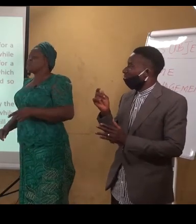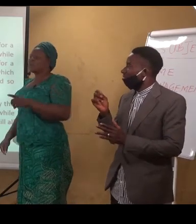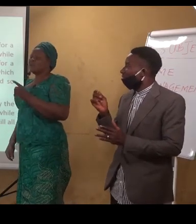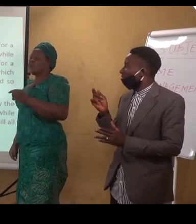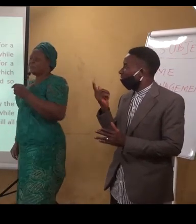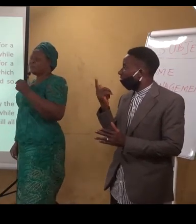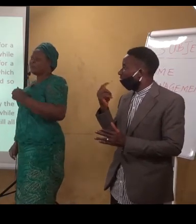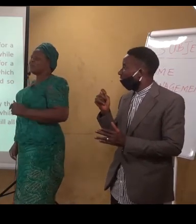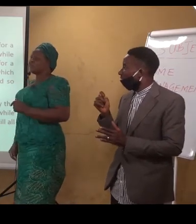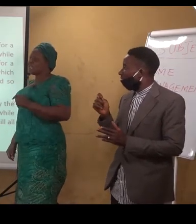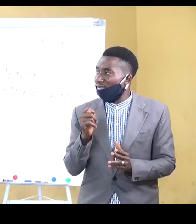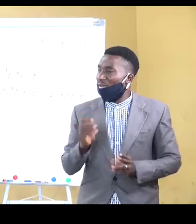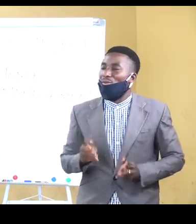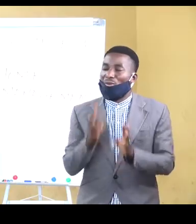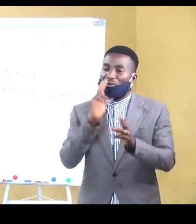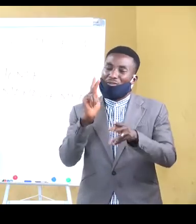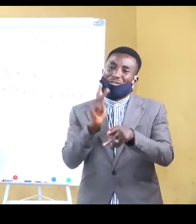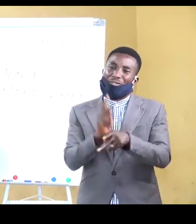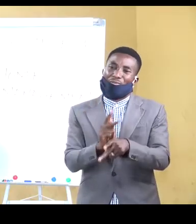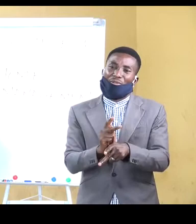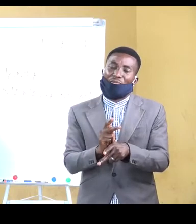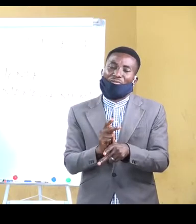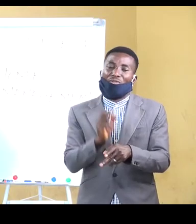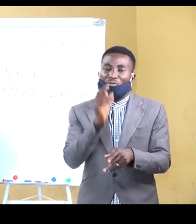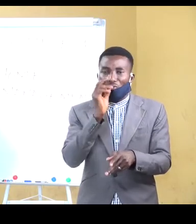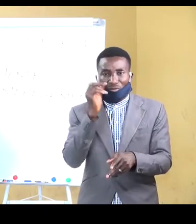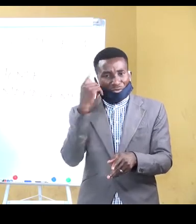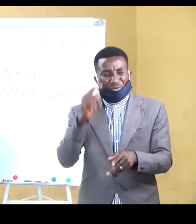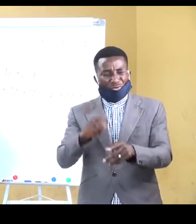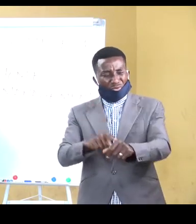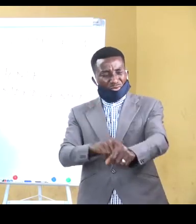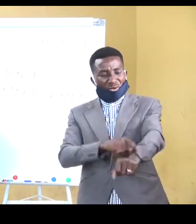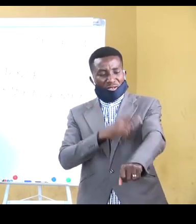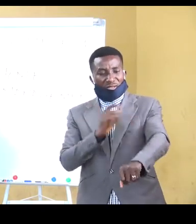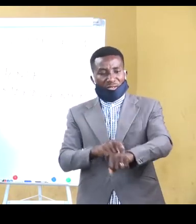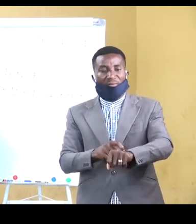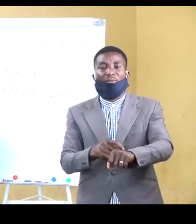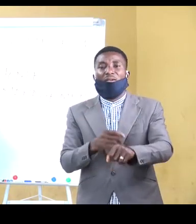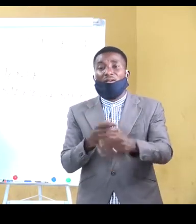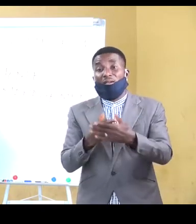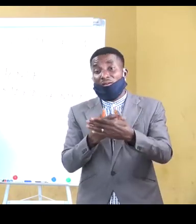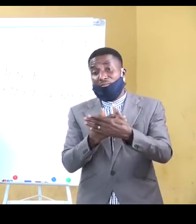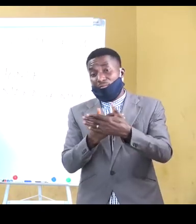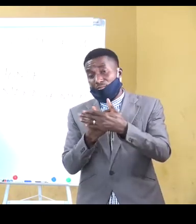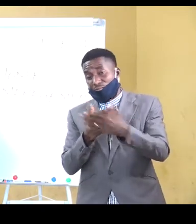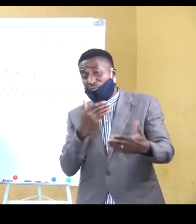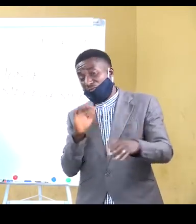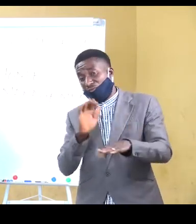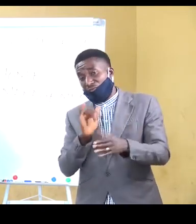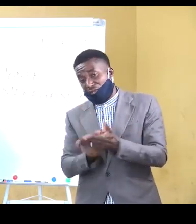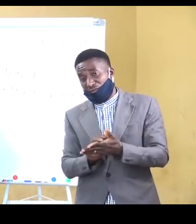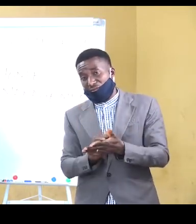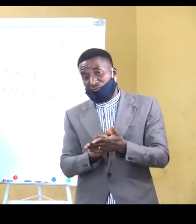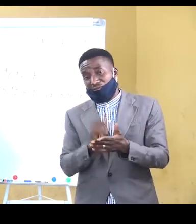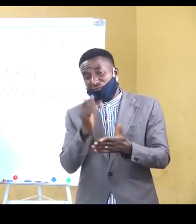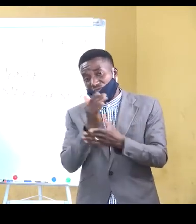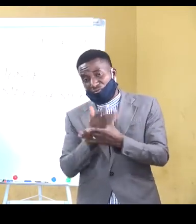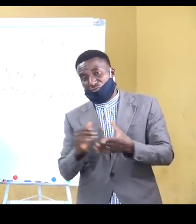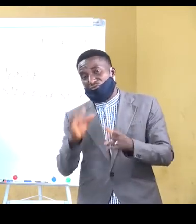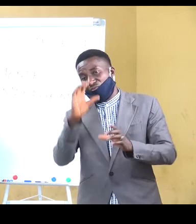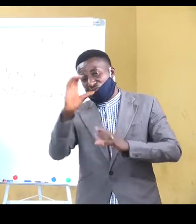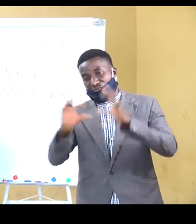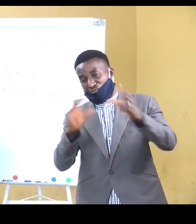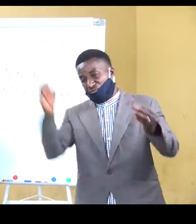use. For a longer period of time before ultimate use, we say some chemicals might be added to them. Their forms could be changed, which